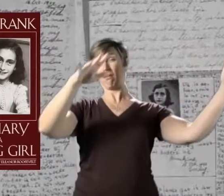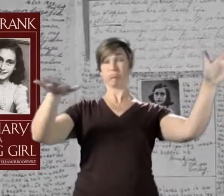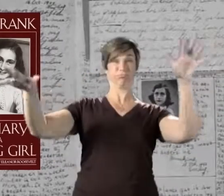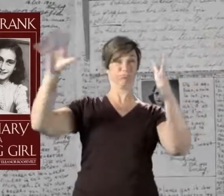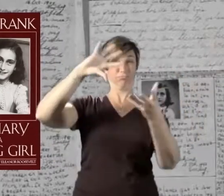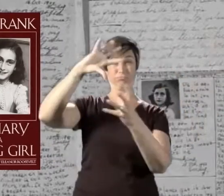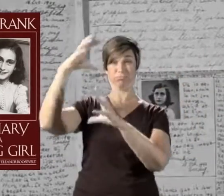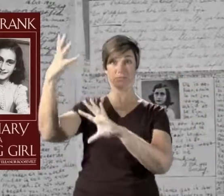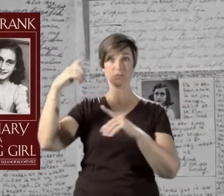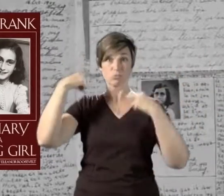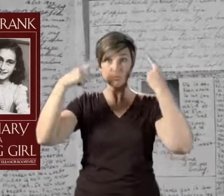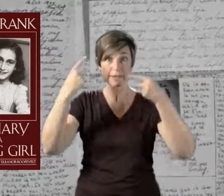circumstances.